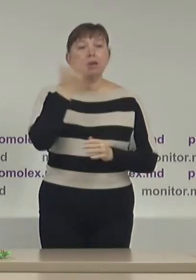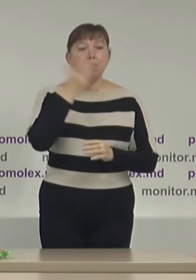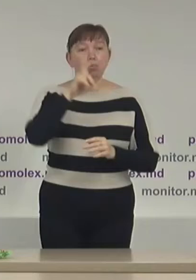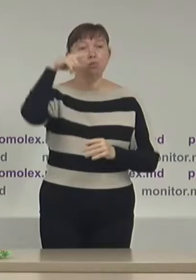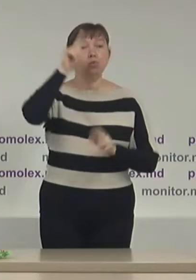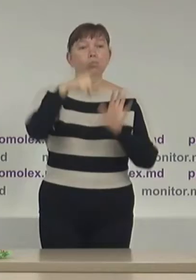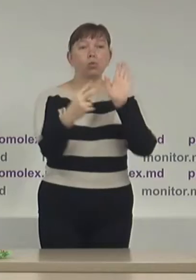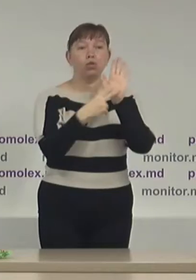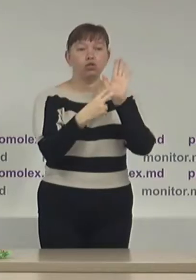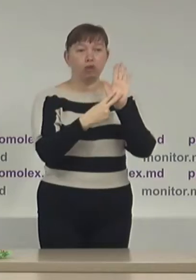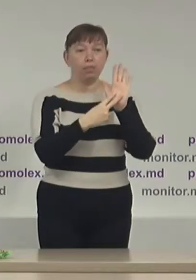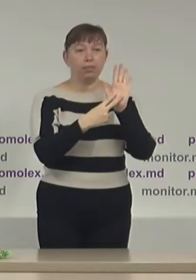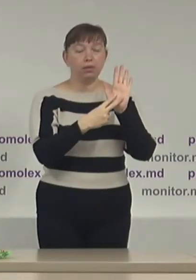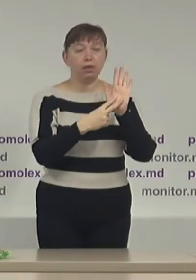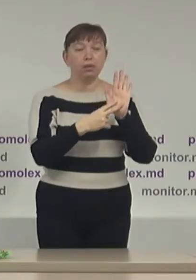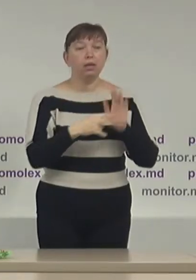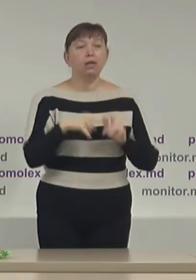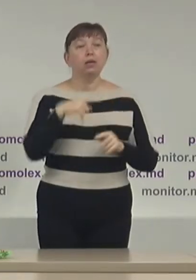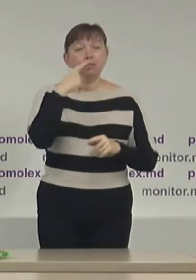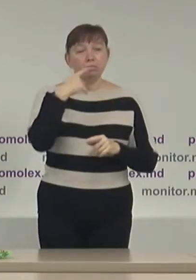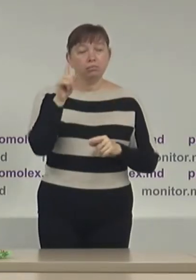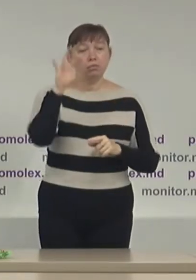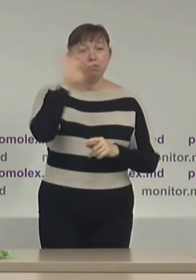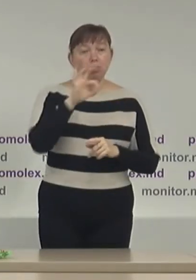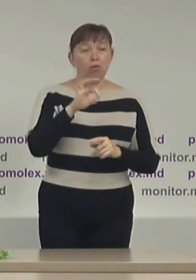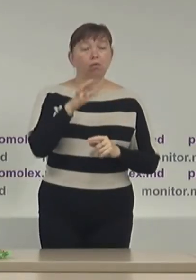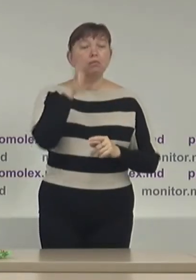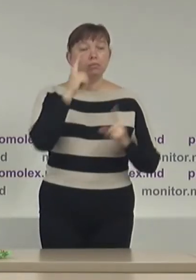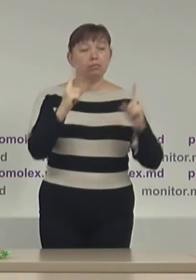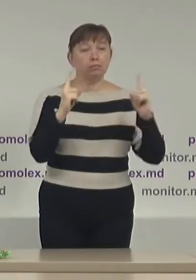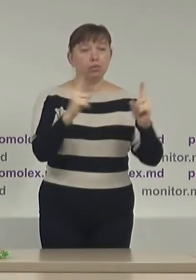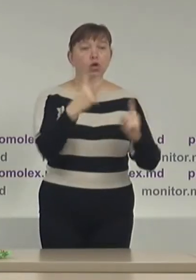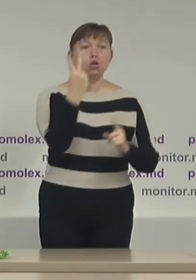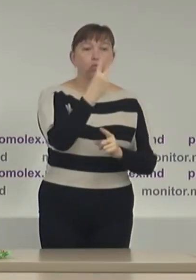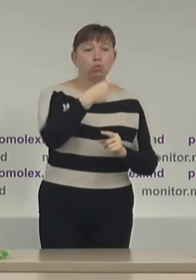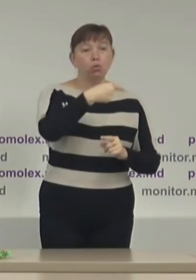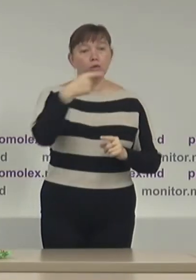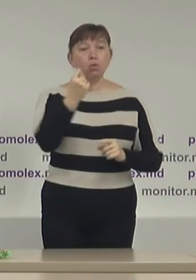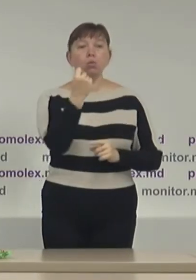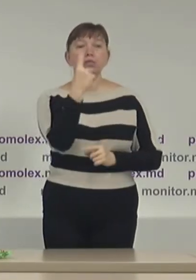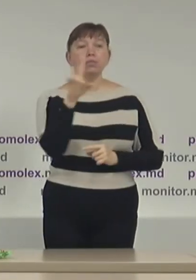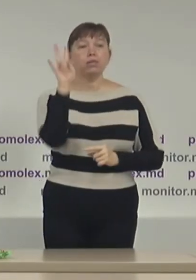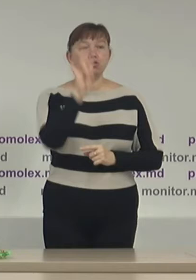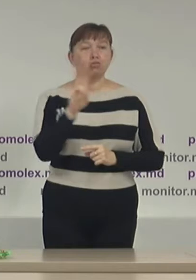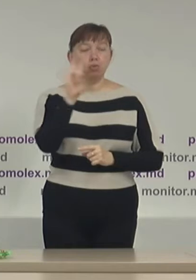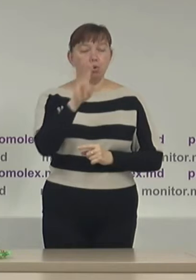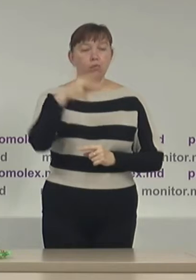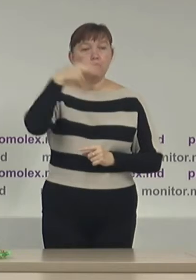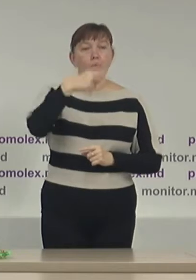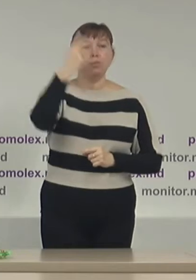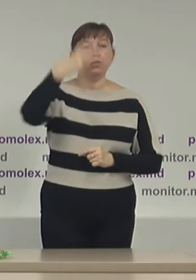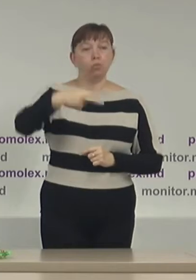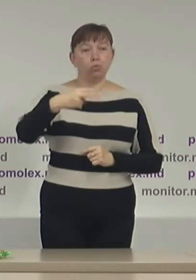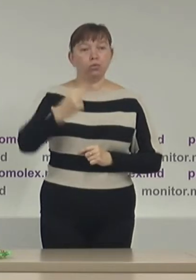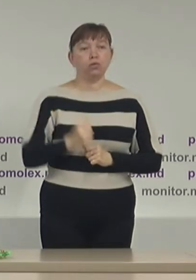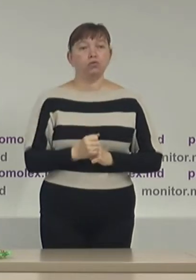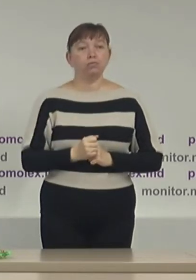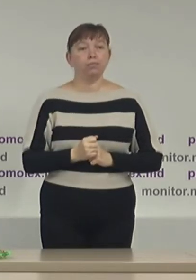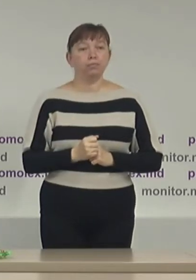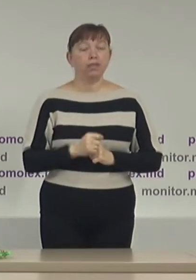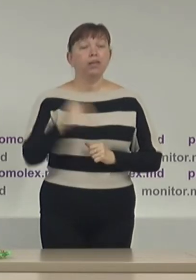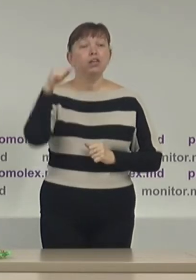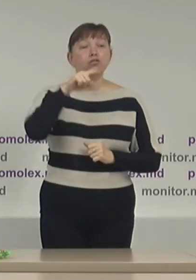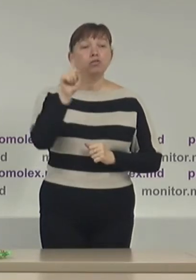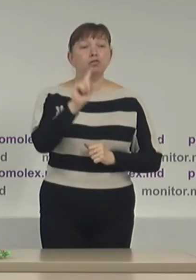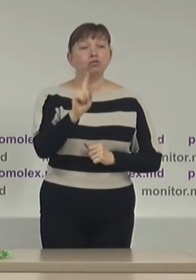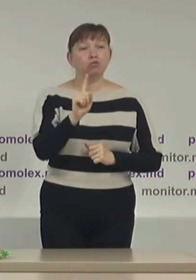in report number 7 is between 2 and 11th of